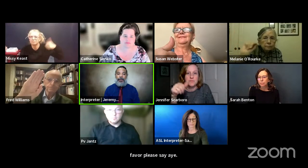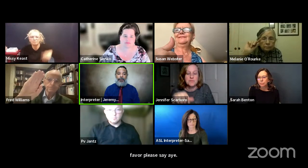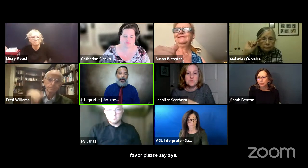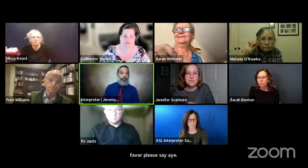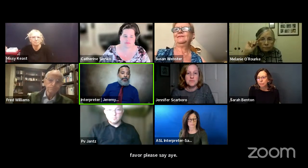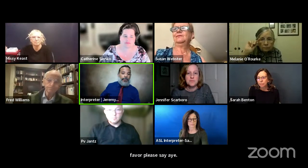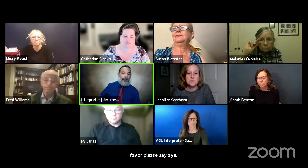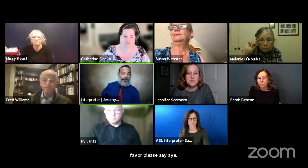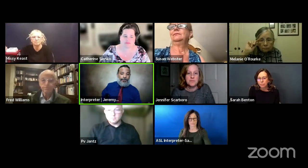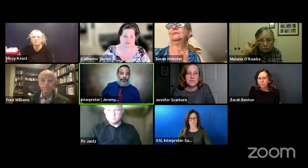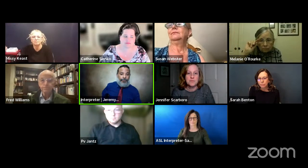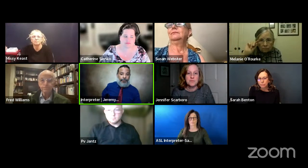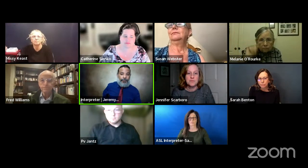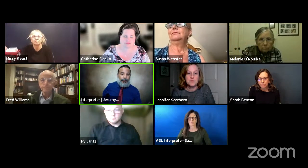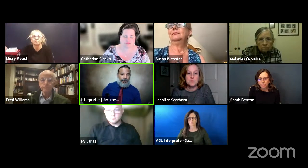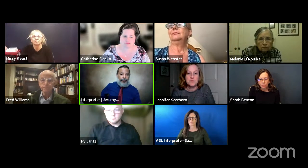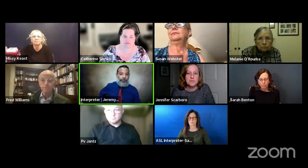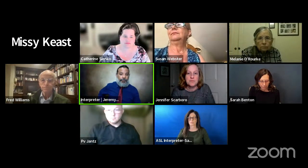Any opposed?